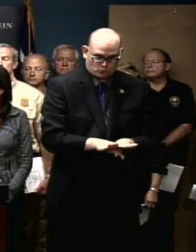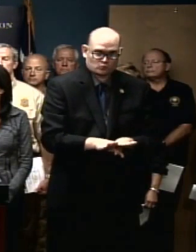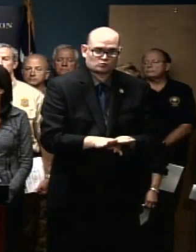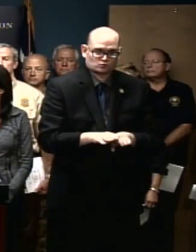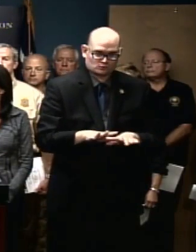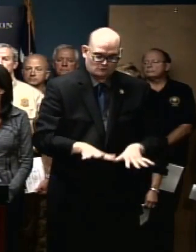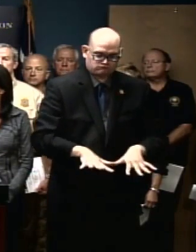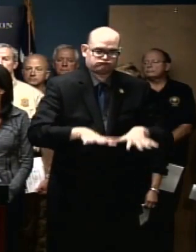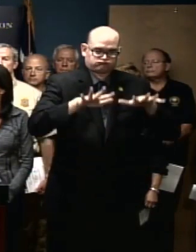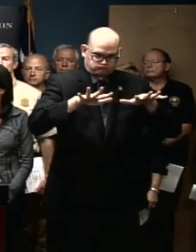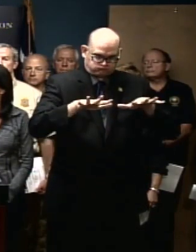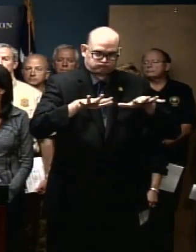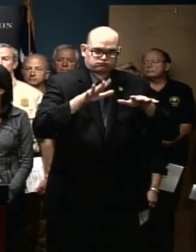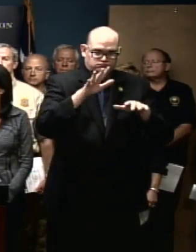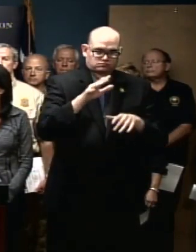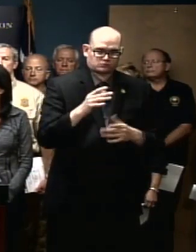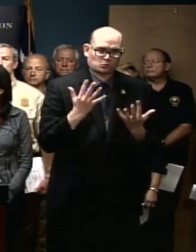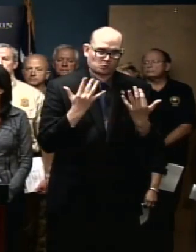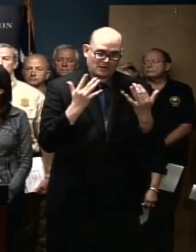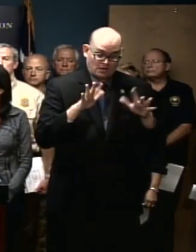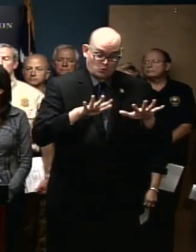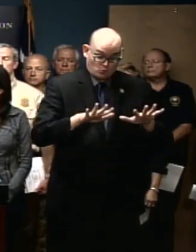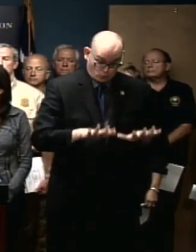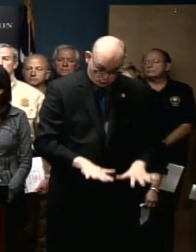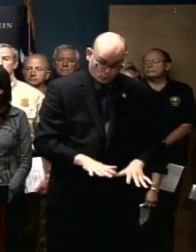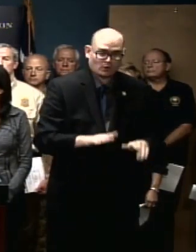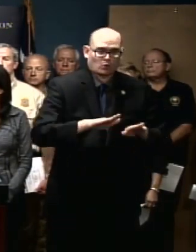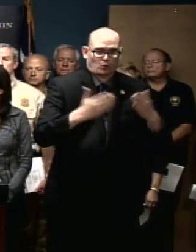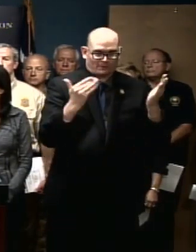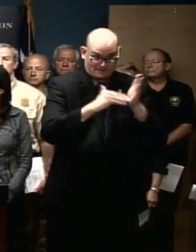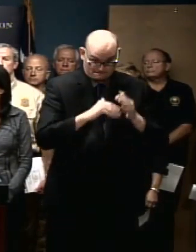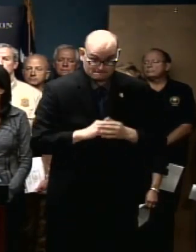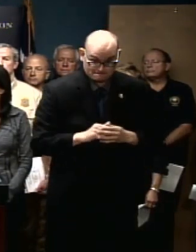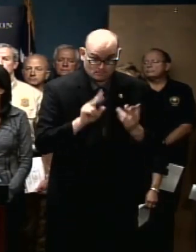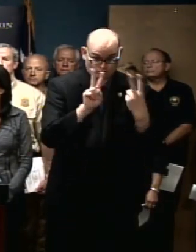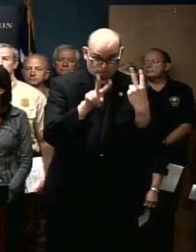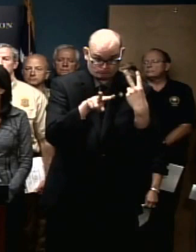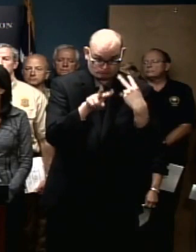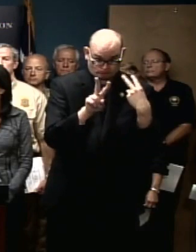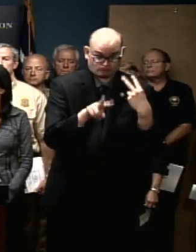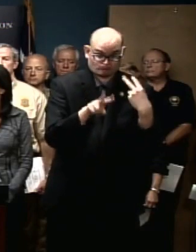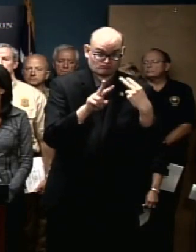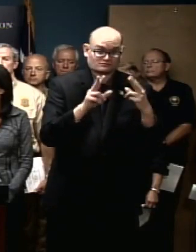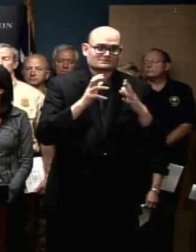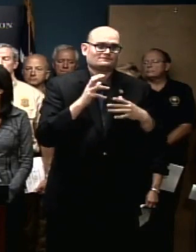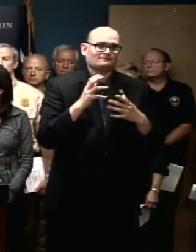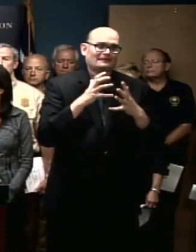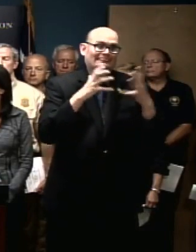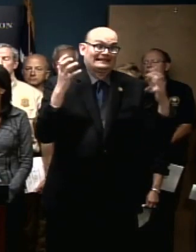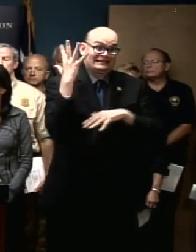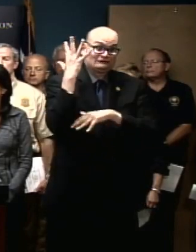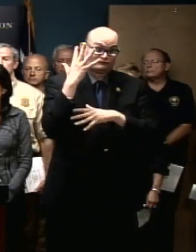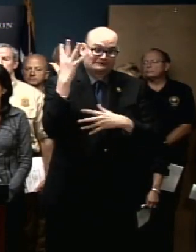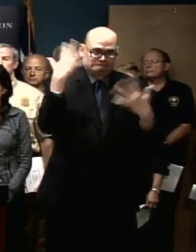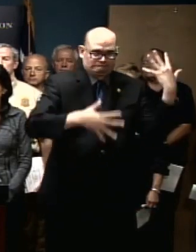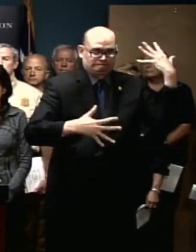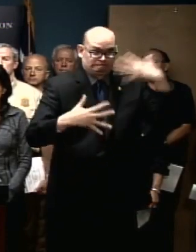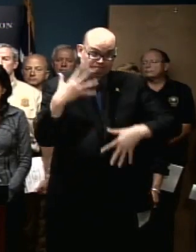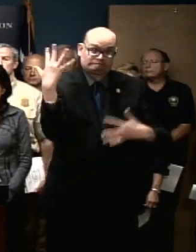on the roadway. And of course, we'll wait until the water recedes in that area. We have a significant number of trees down across our roadways, as the Governor